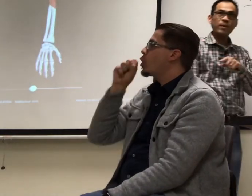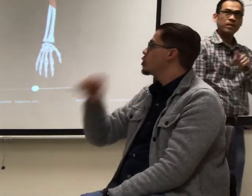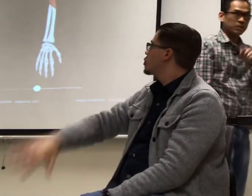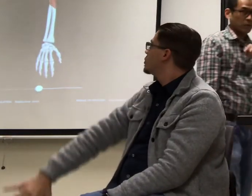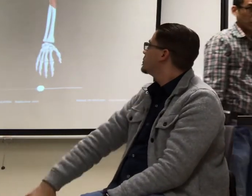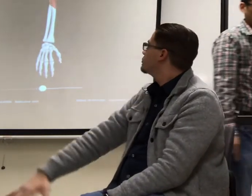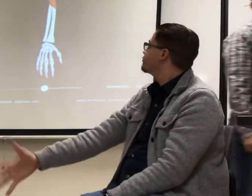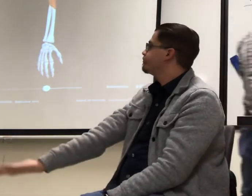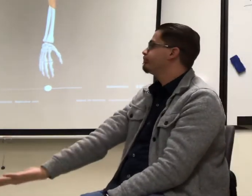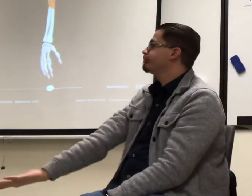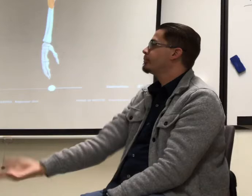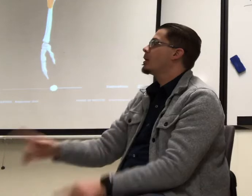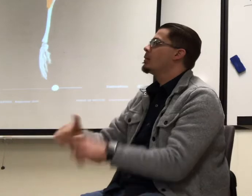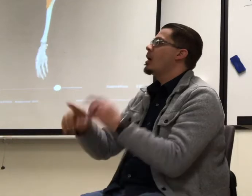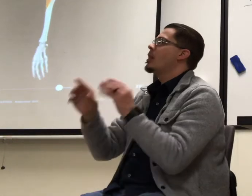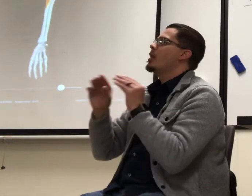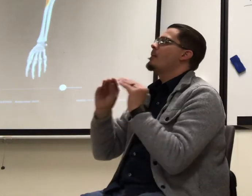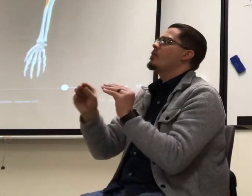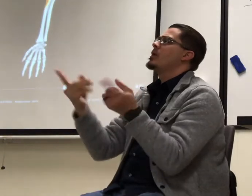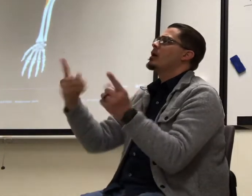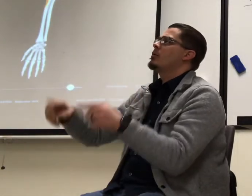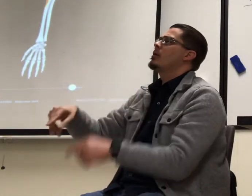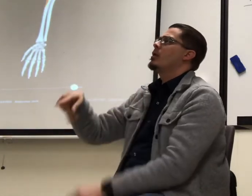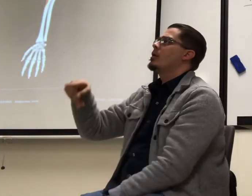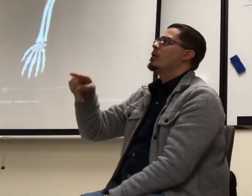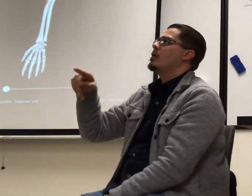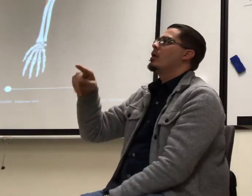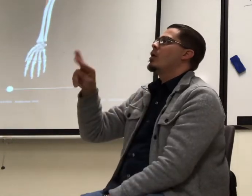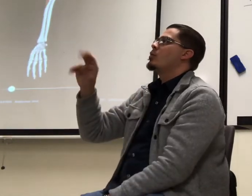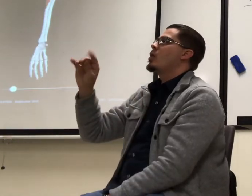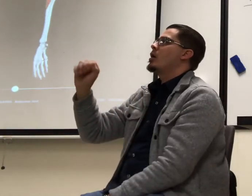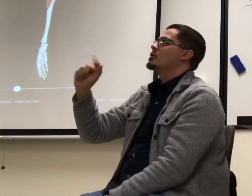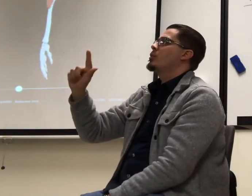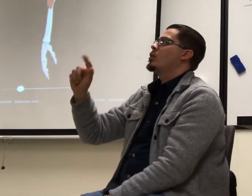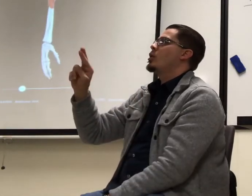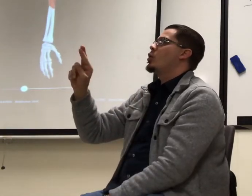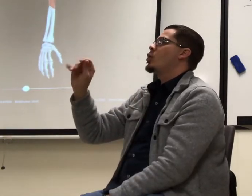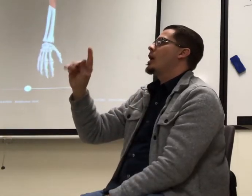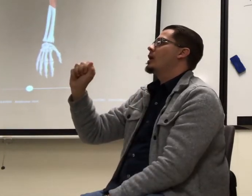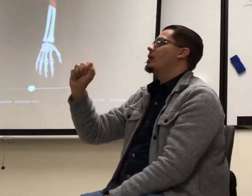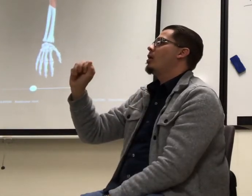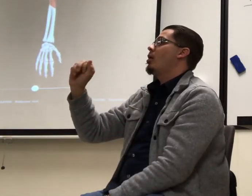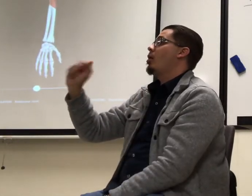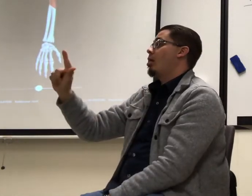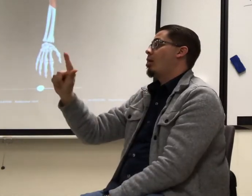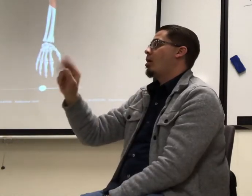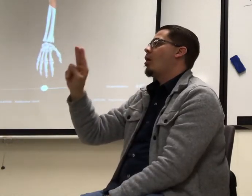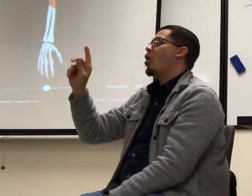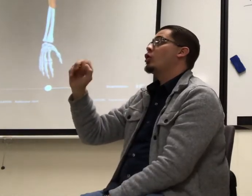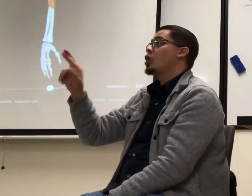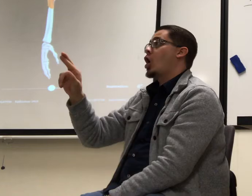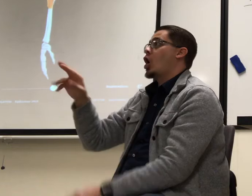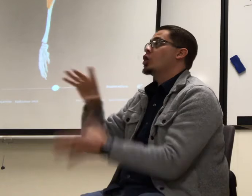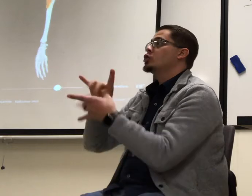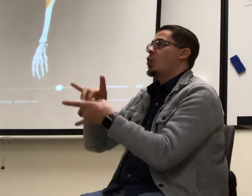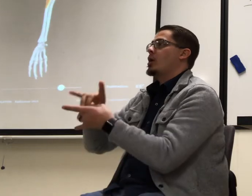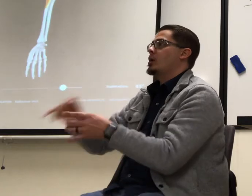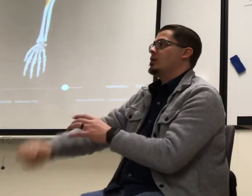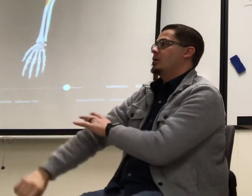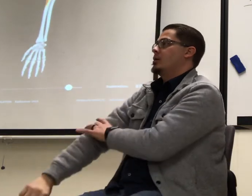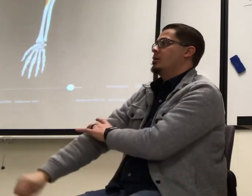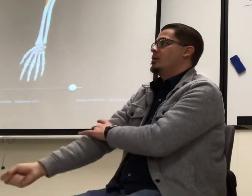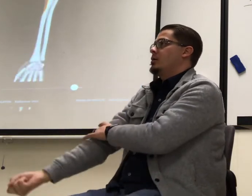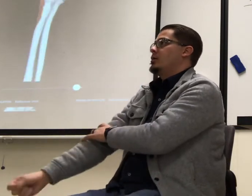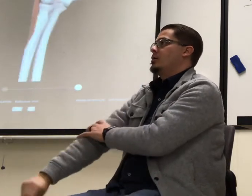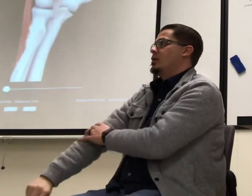the movement is occurring at the proximal radial ulnar joint. That head of radius is radiating in the